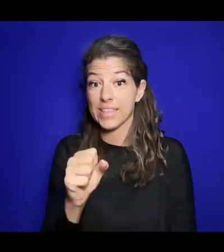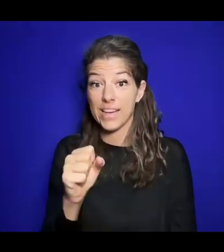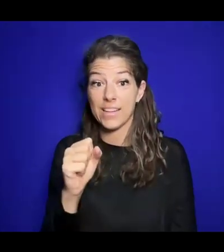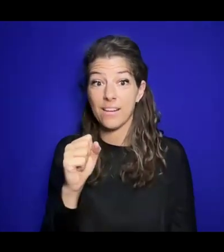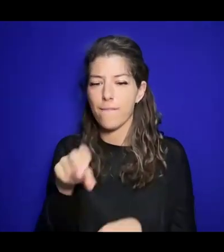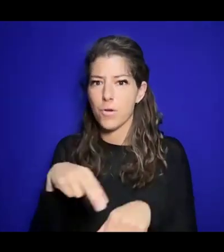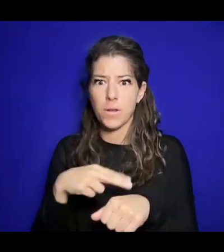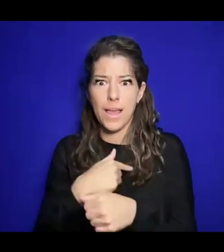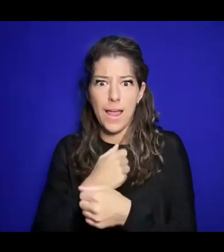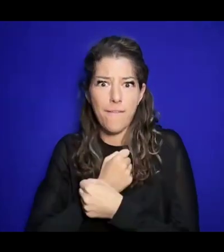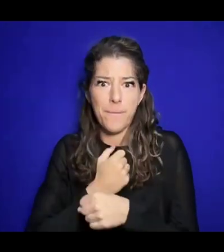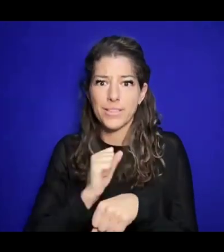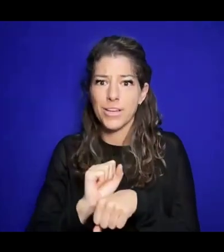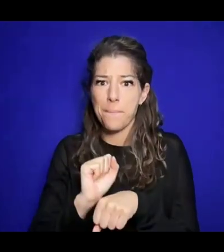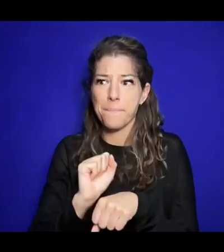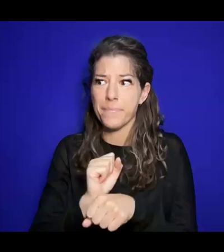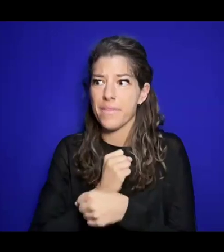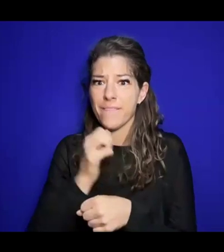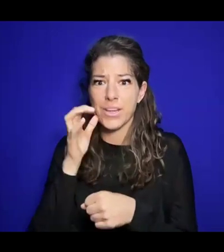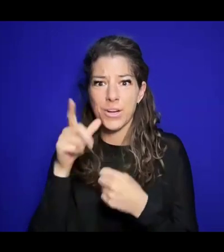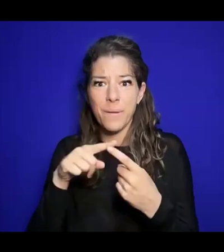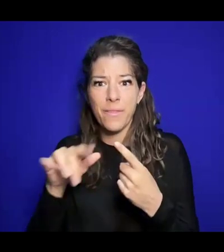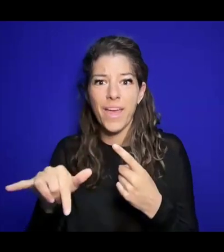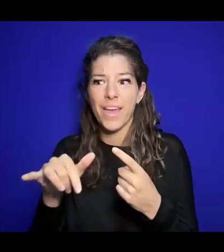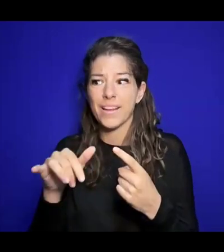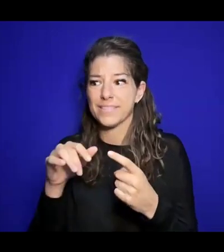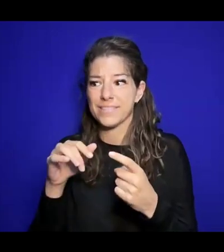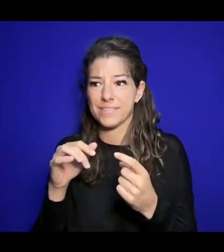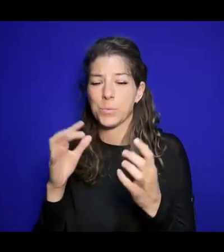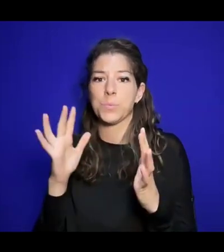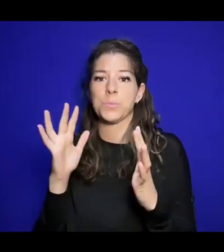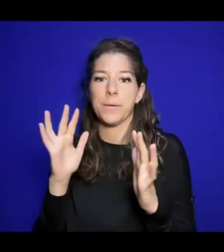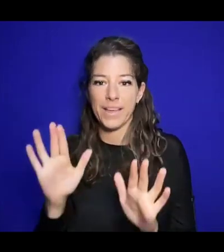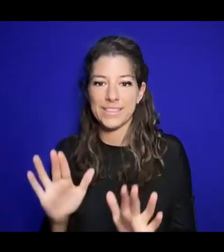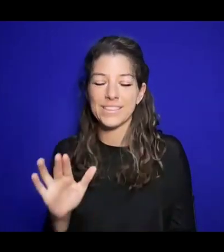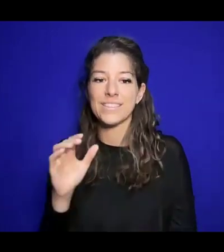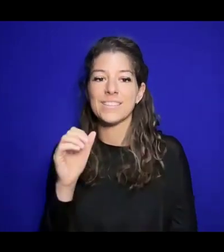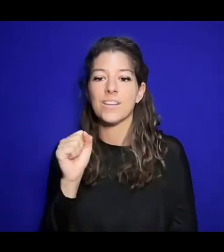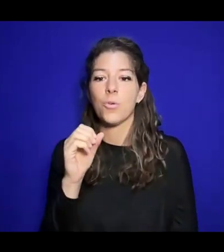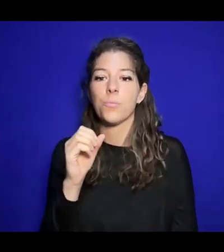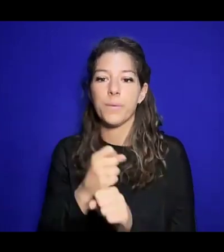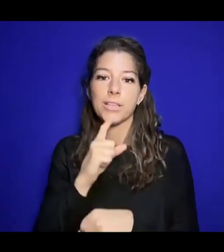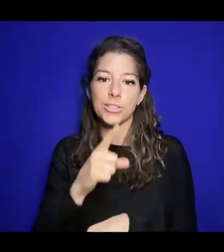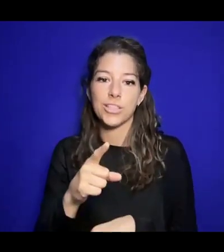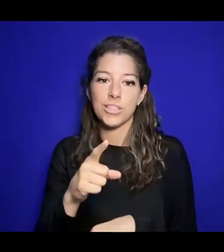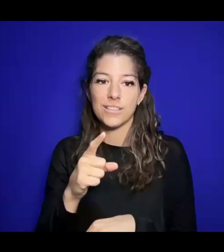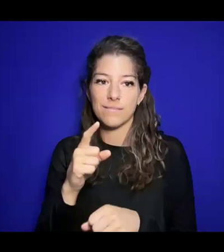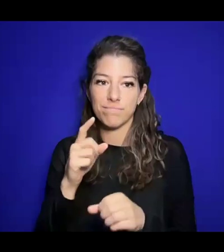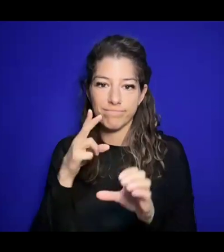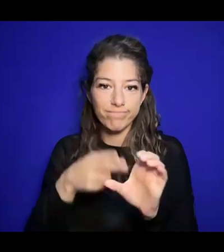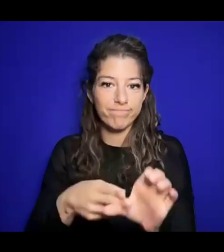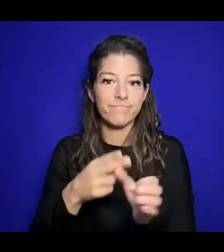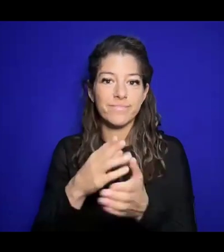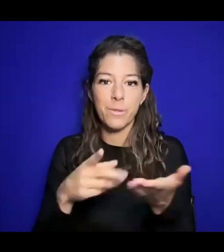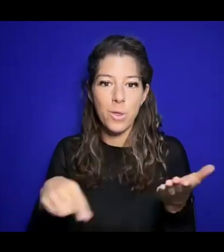of course, I love my job, so I love hearing about this. I can never get enough of it. So be sure and tune into some of